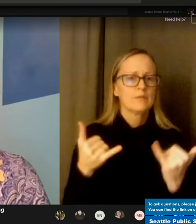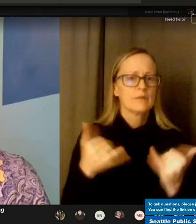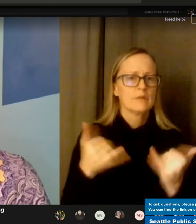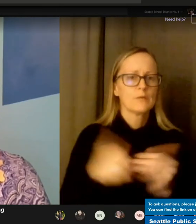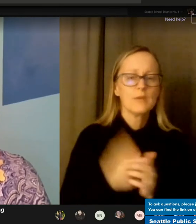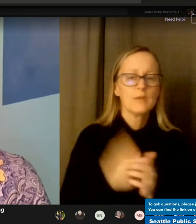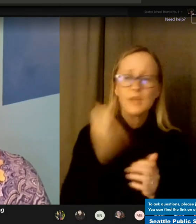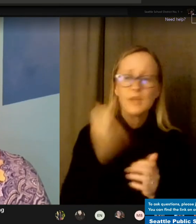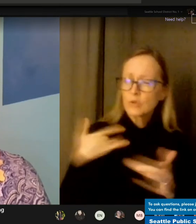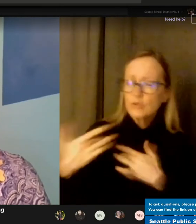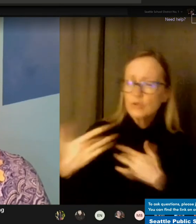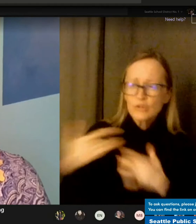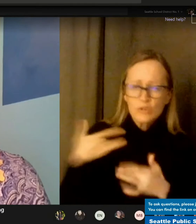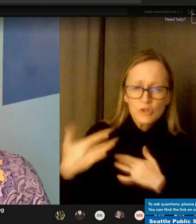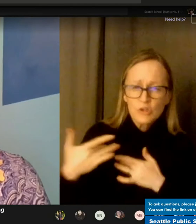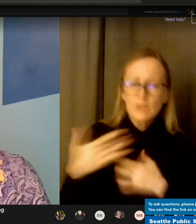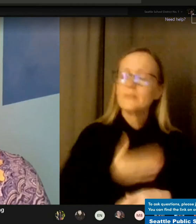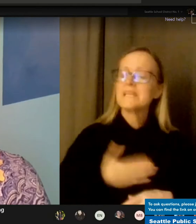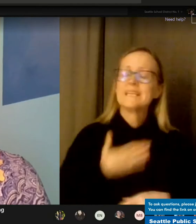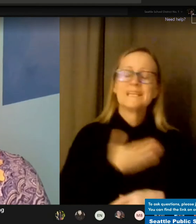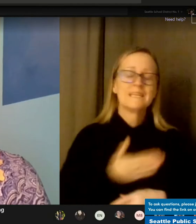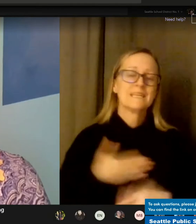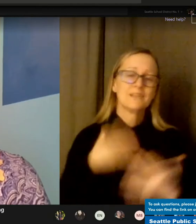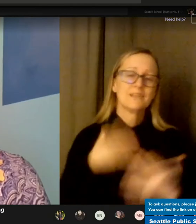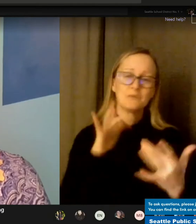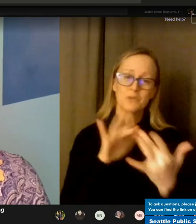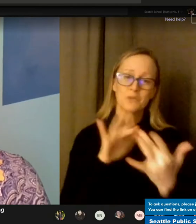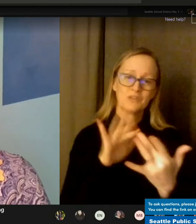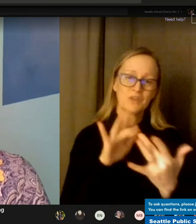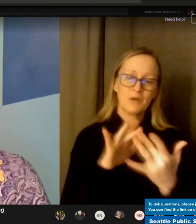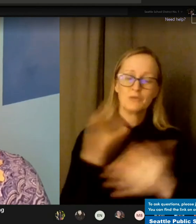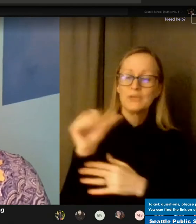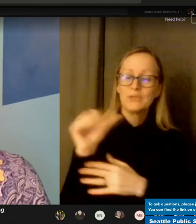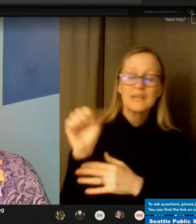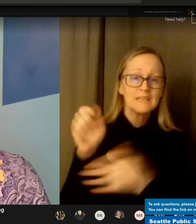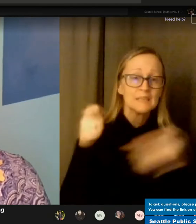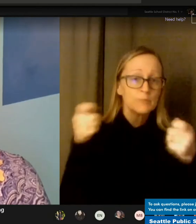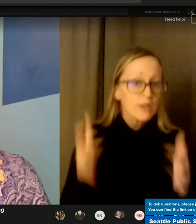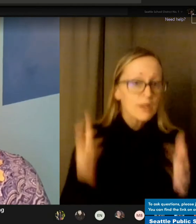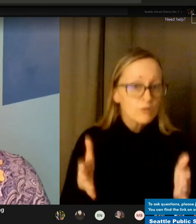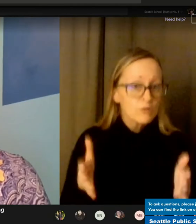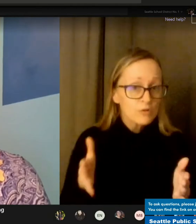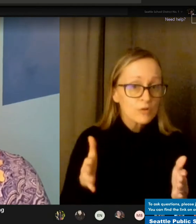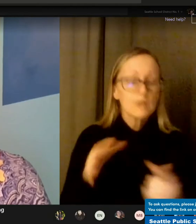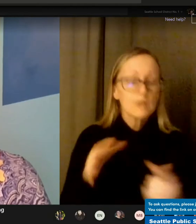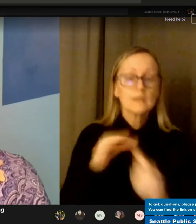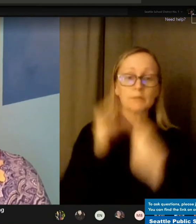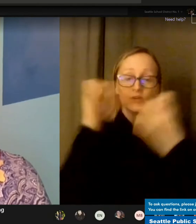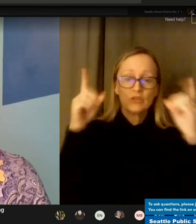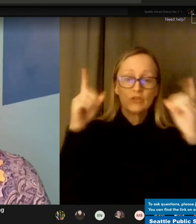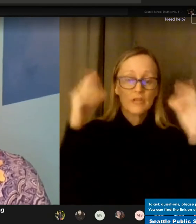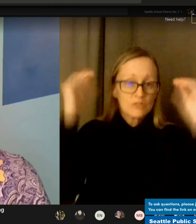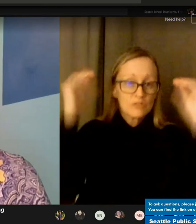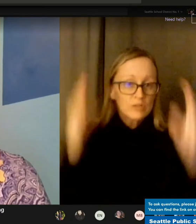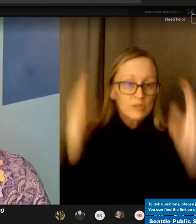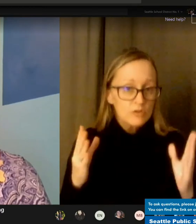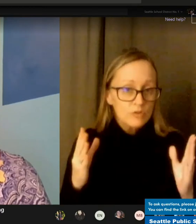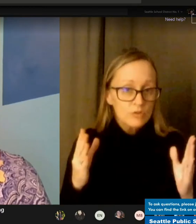please do not hesitate to reach out to your student's case manager or special education teacher or the building